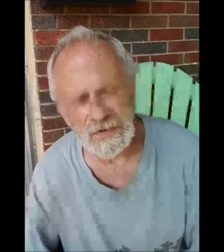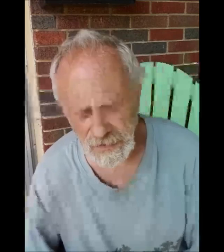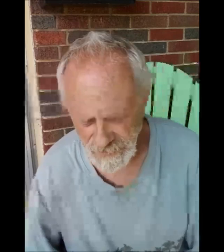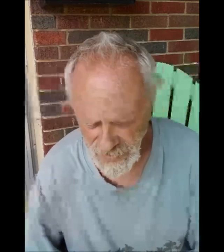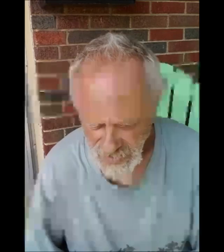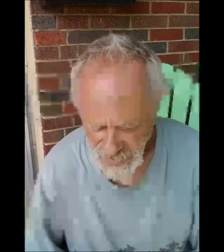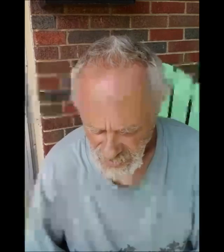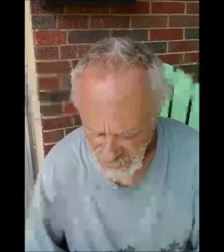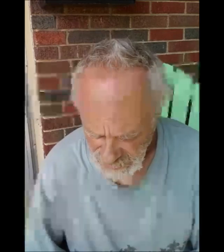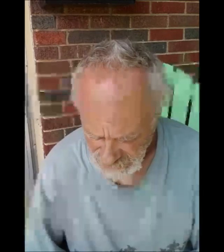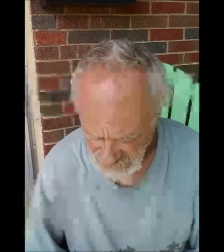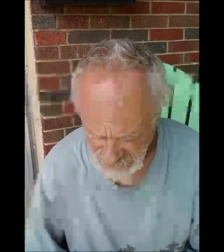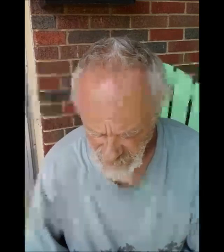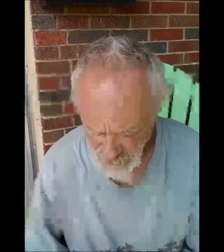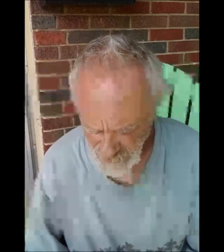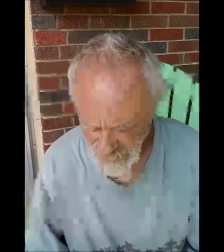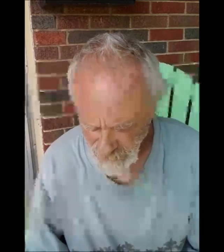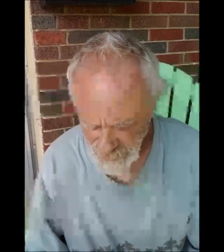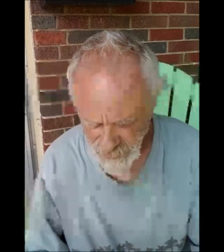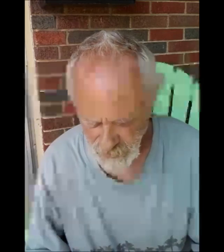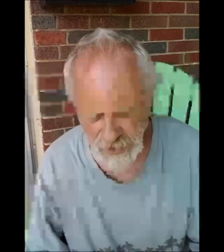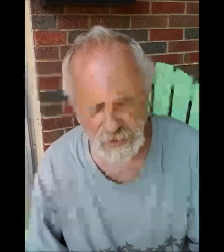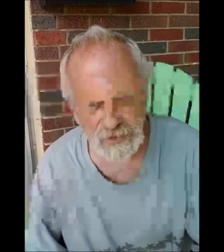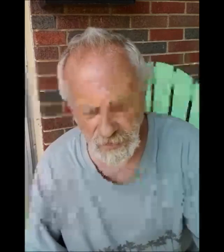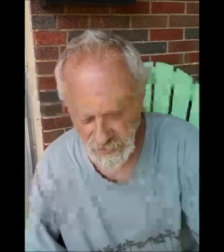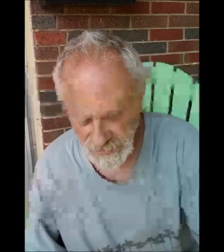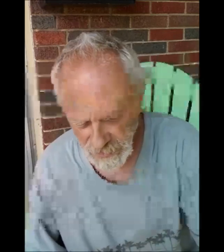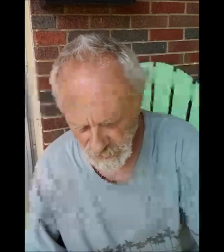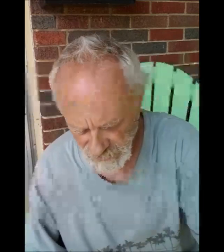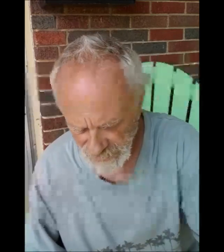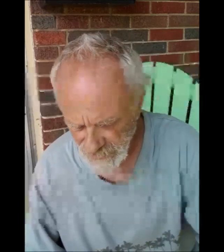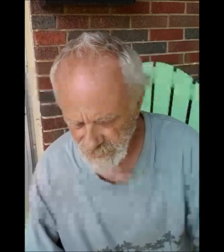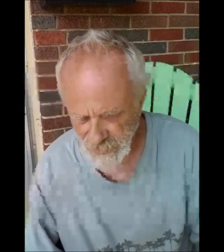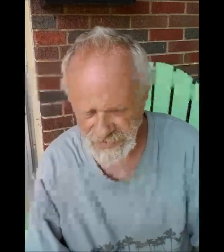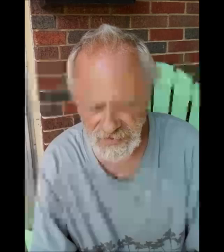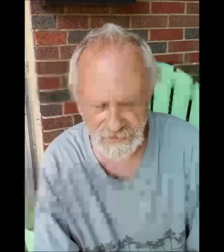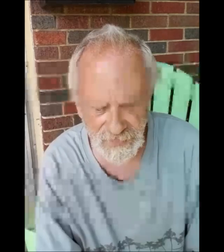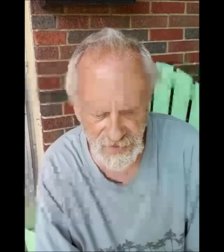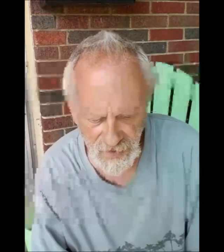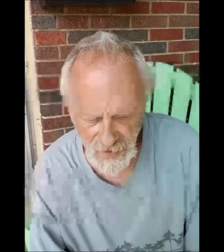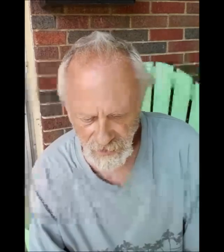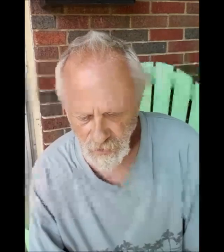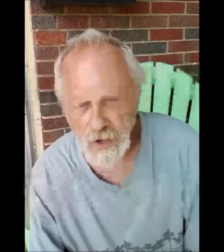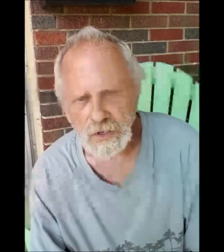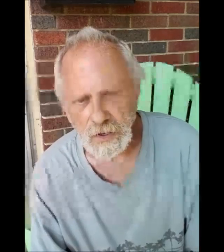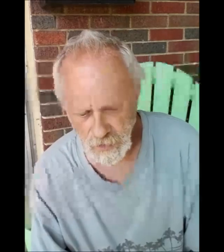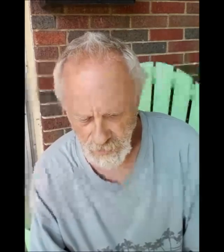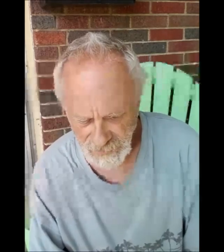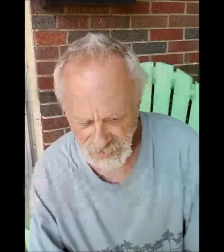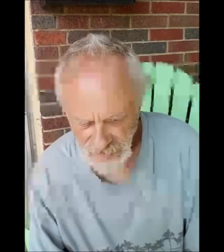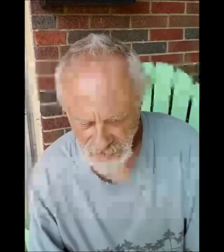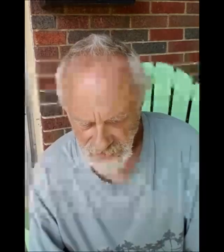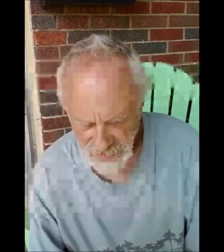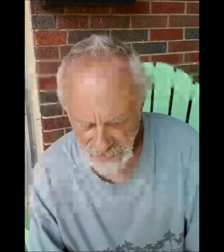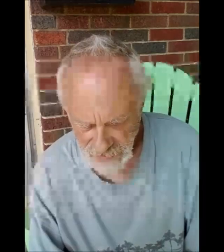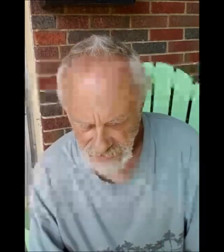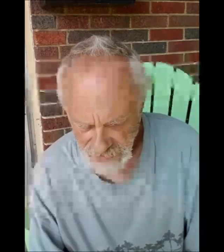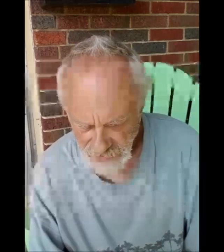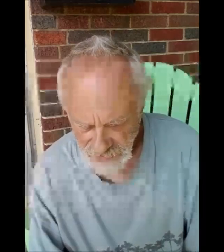era. So I want to share this with you. I think you'll find it interesting. Long ago, the Indians who lived